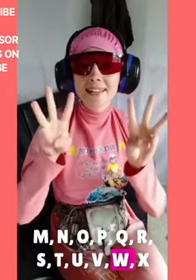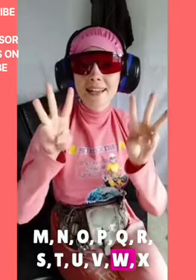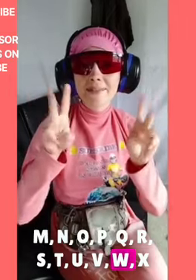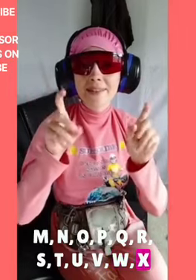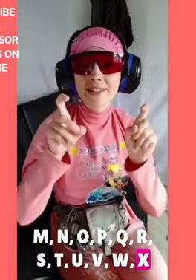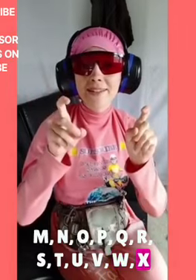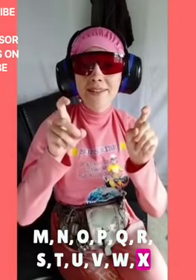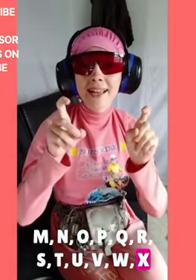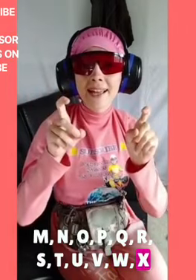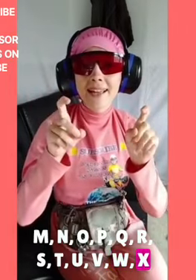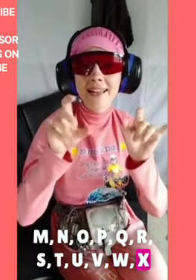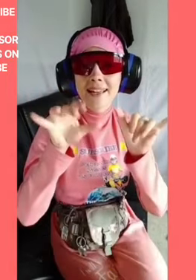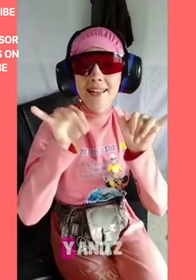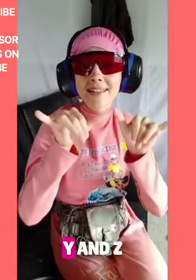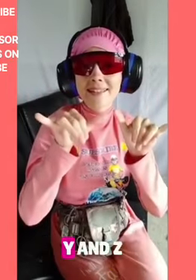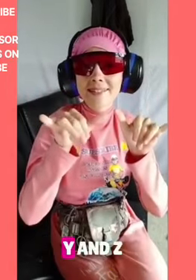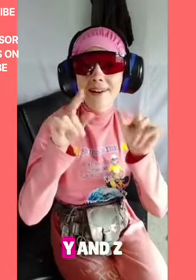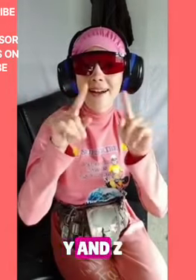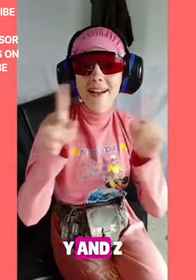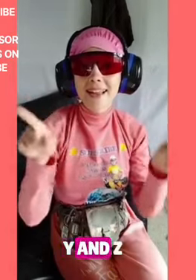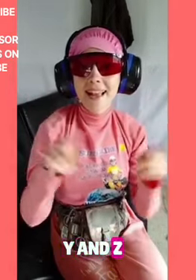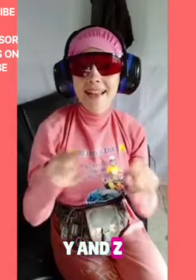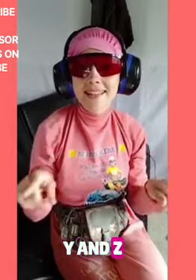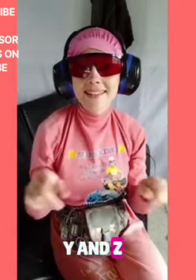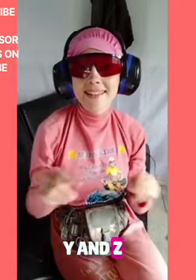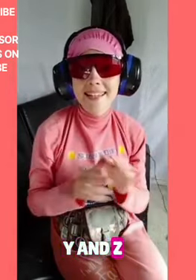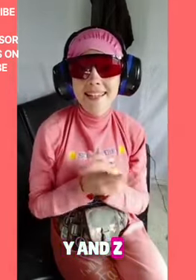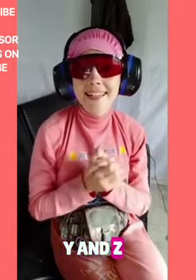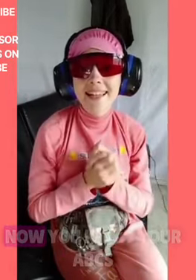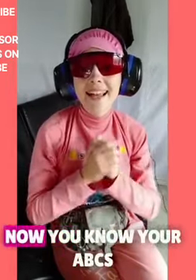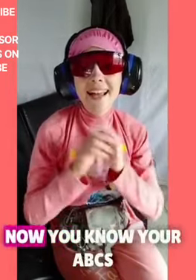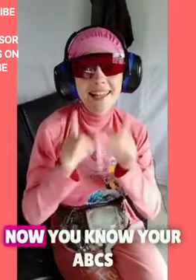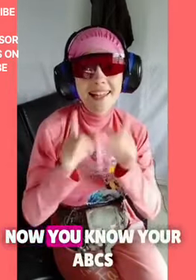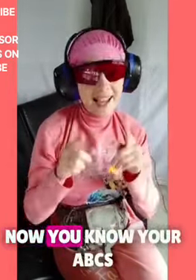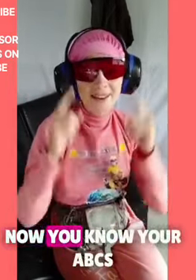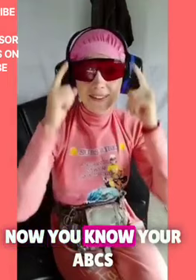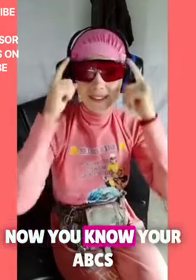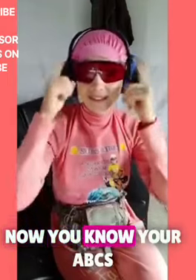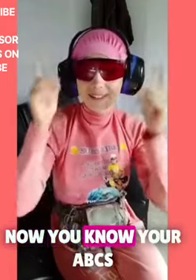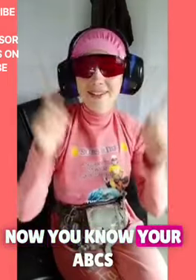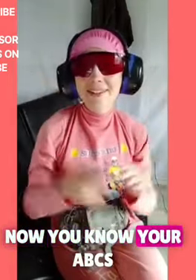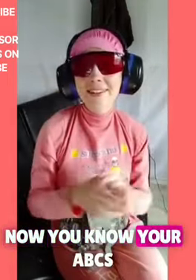W, X, Y, and Z. Now you know your